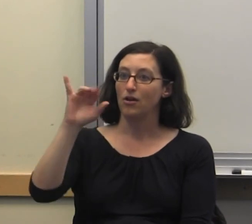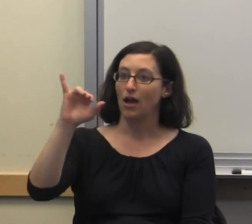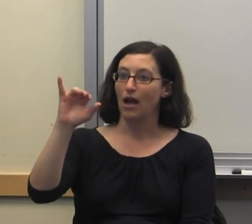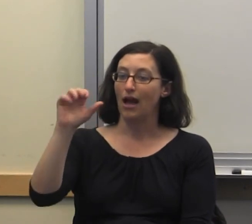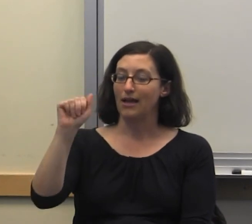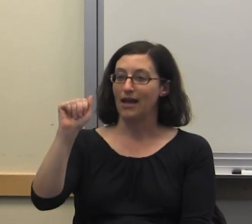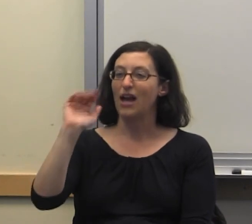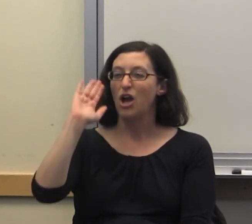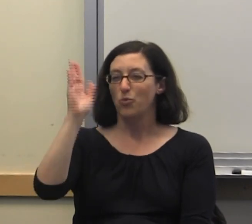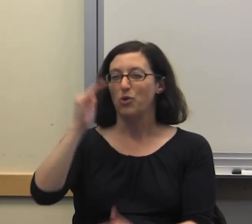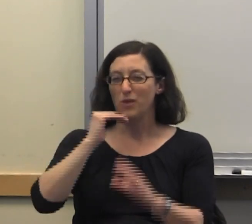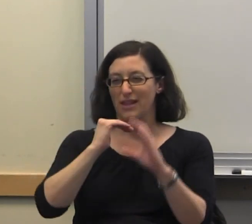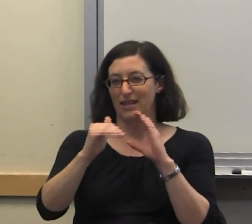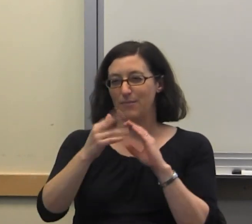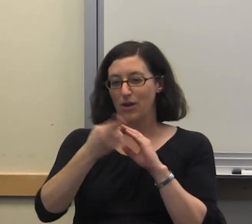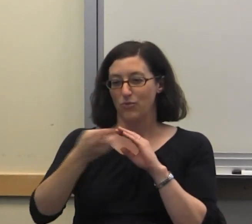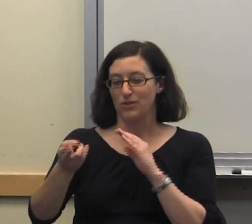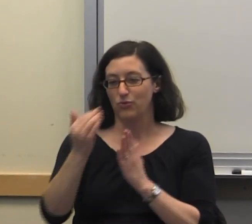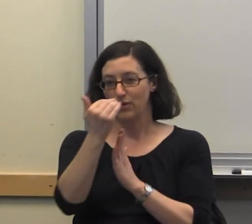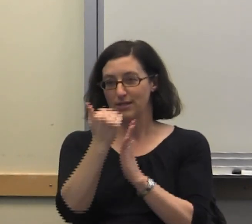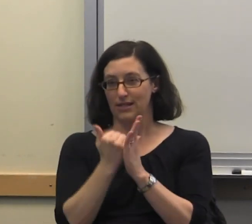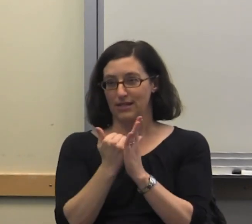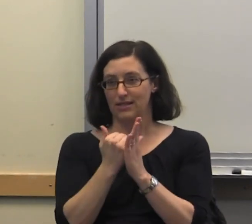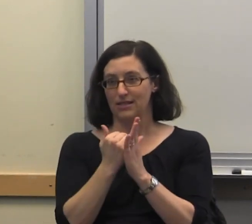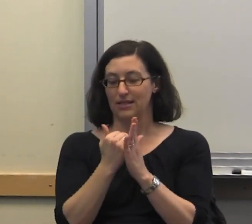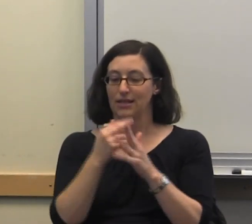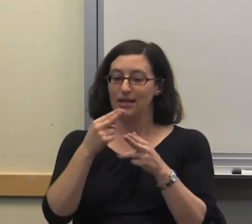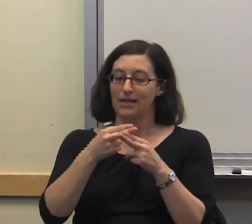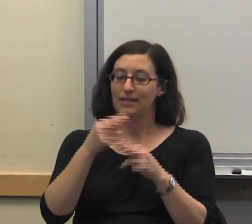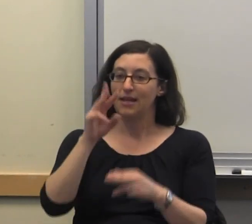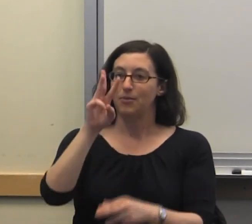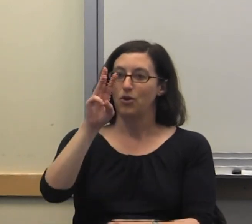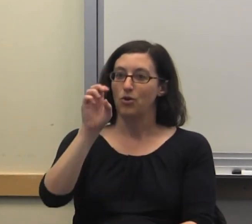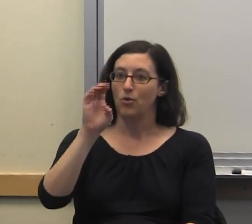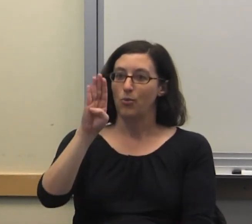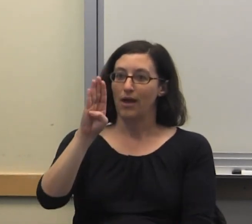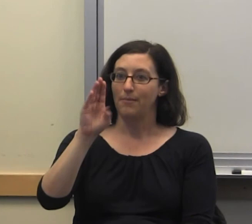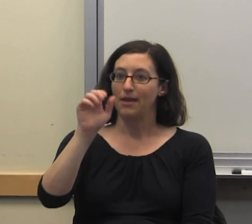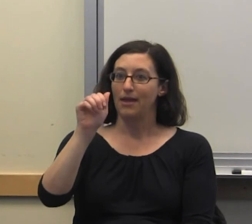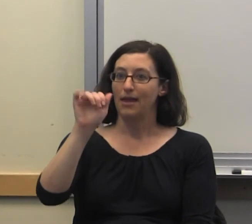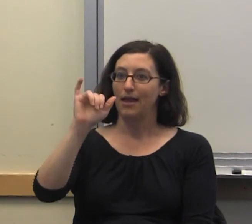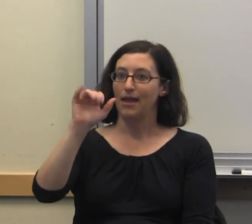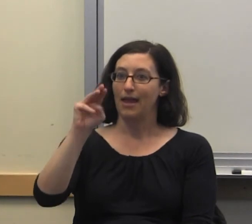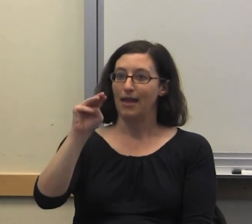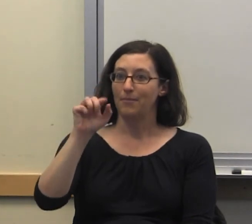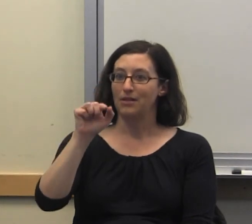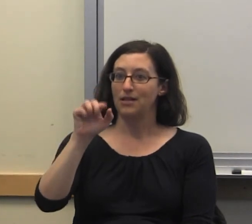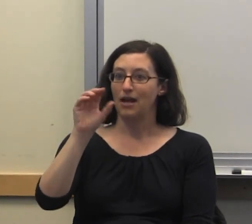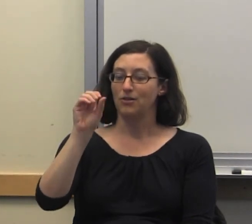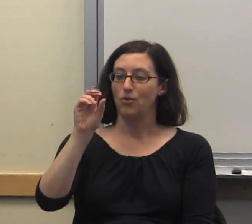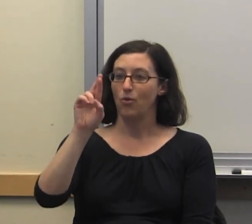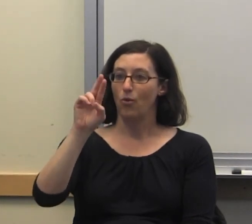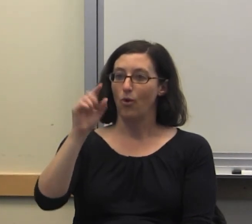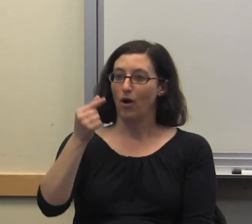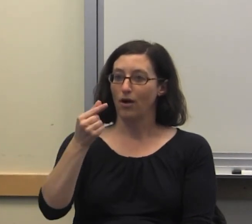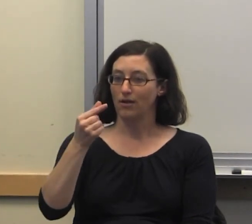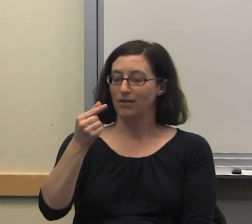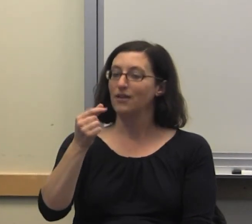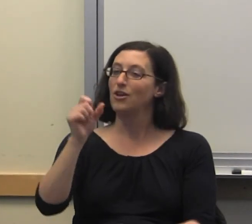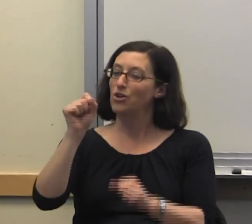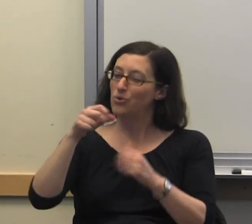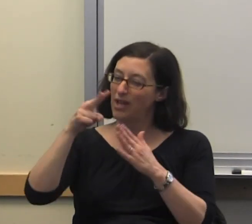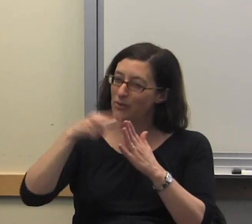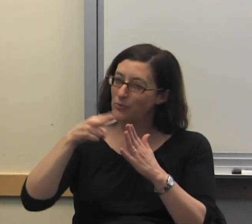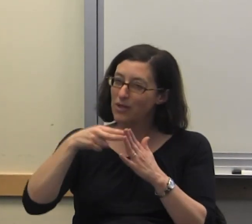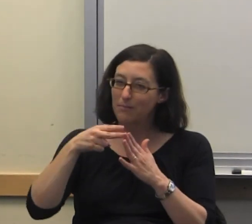you the resource list later, it'll be webaim.org, webaim.org. And so you can read about how Flash